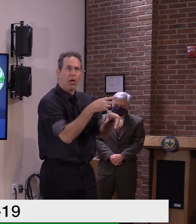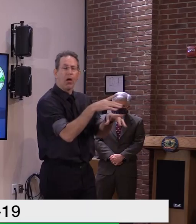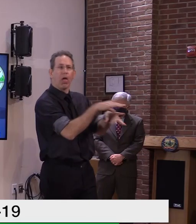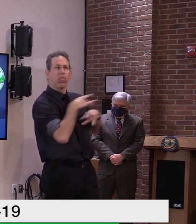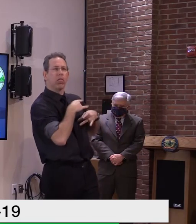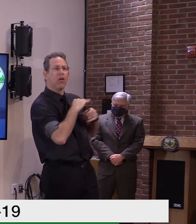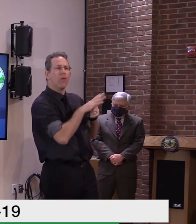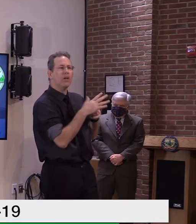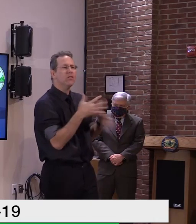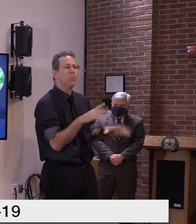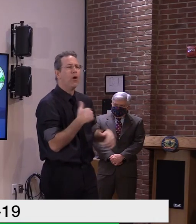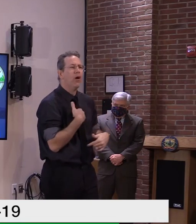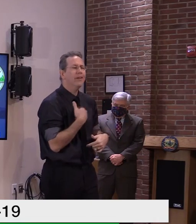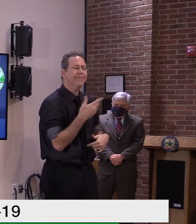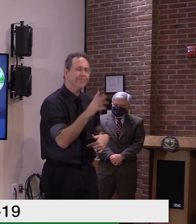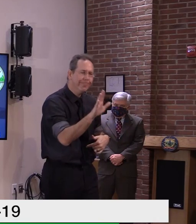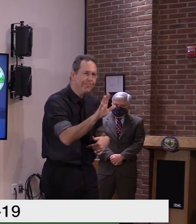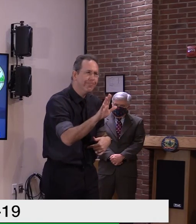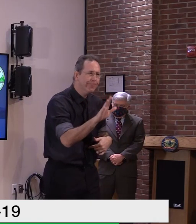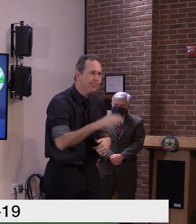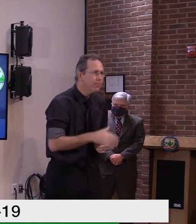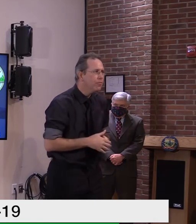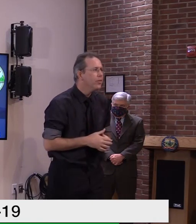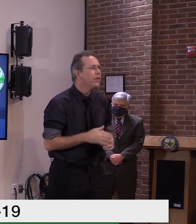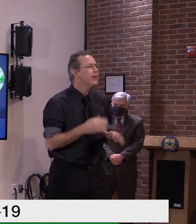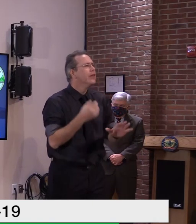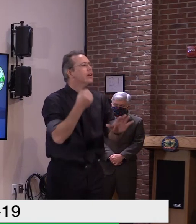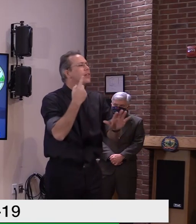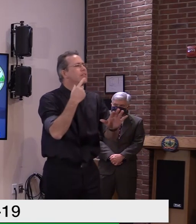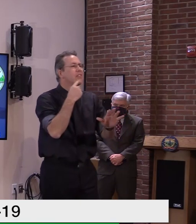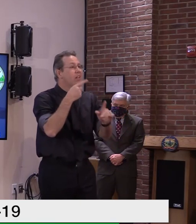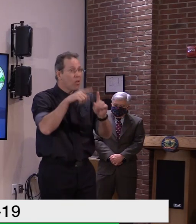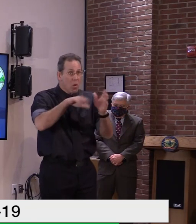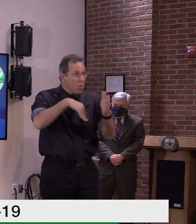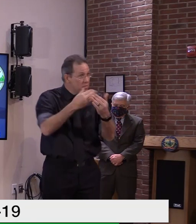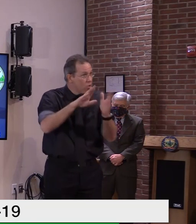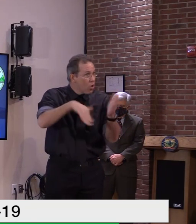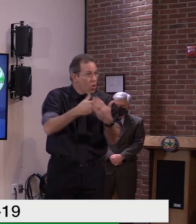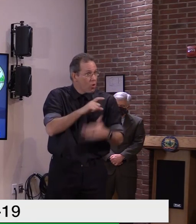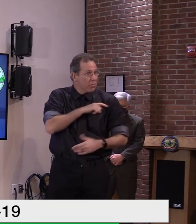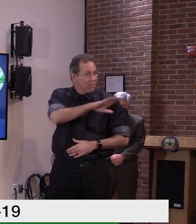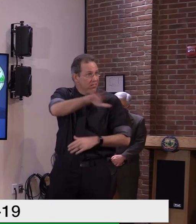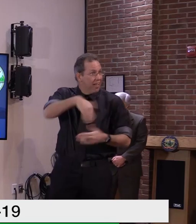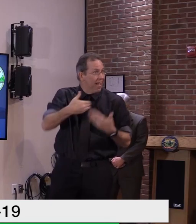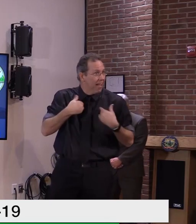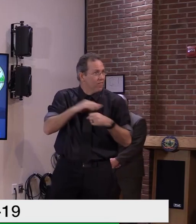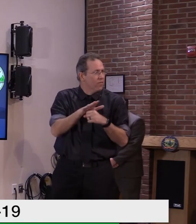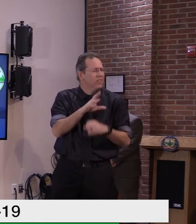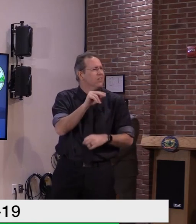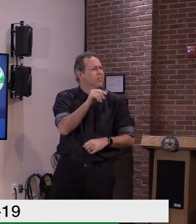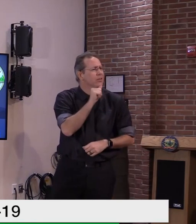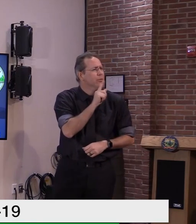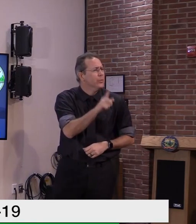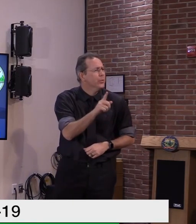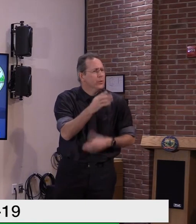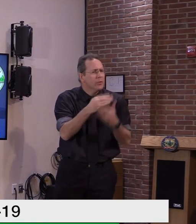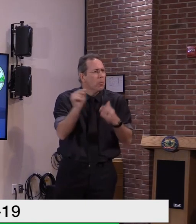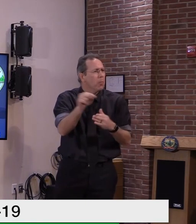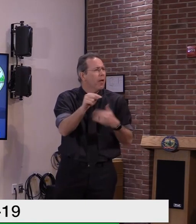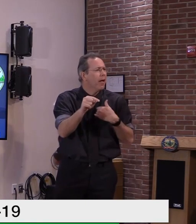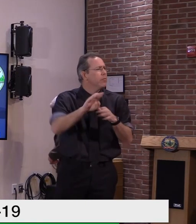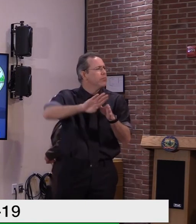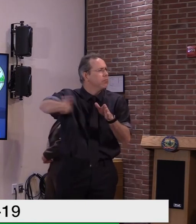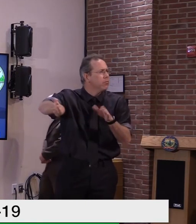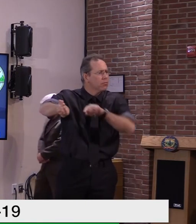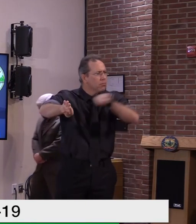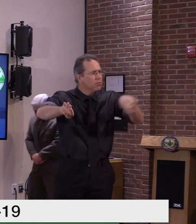the entire Bennington Police Department that is now forbidden from being at the work site, and I'm sure the rest of them are all using